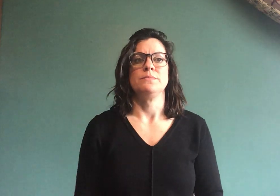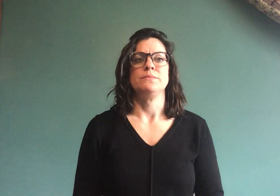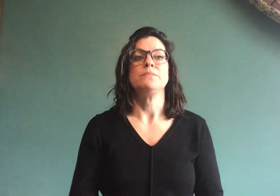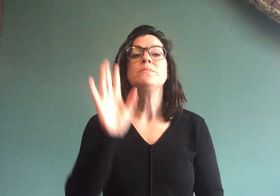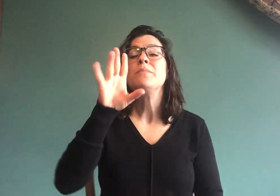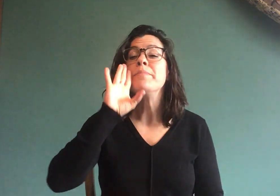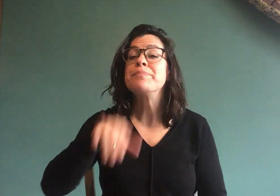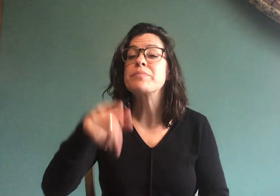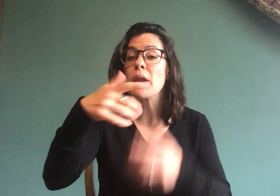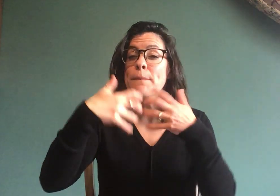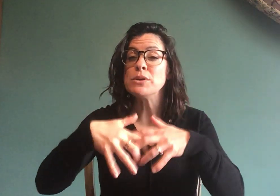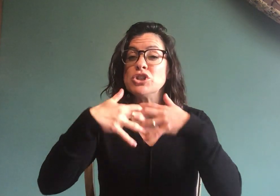caught between?